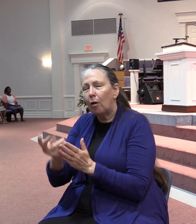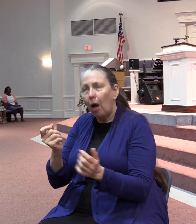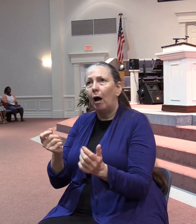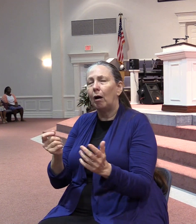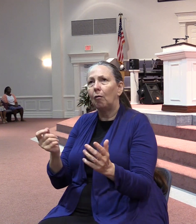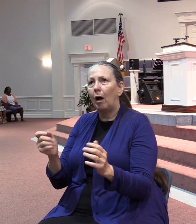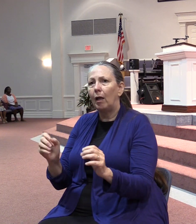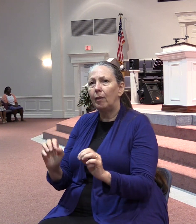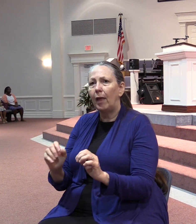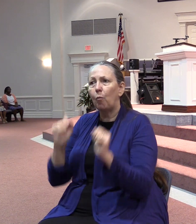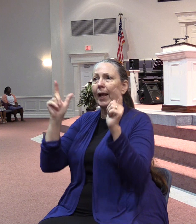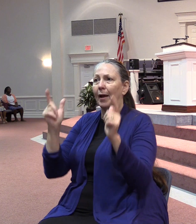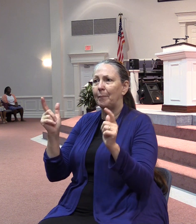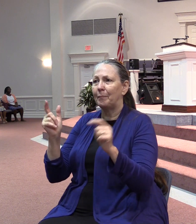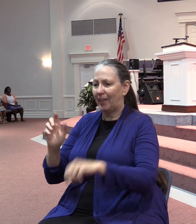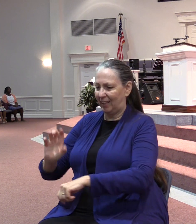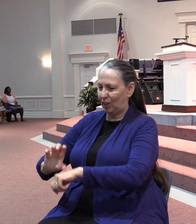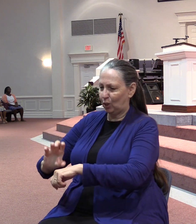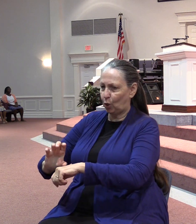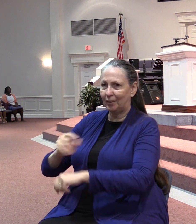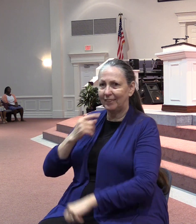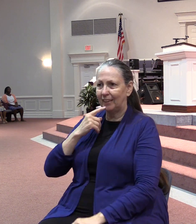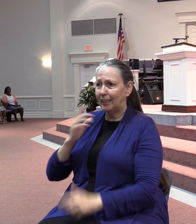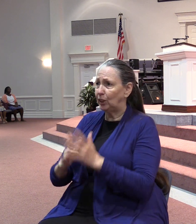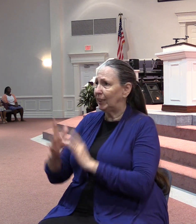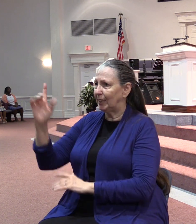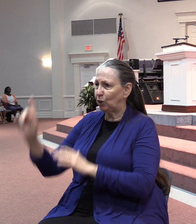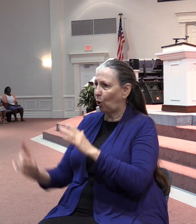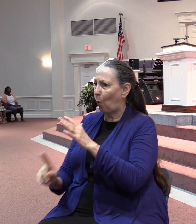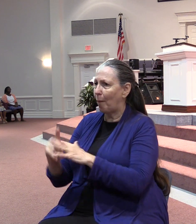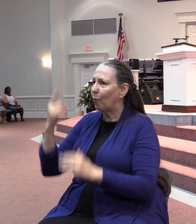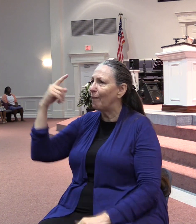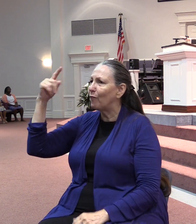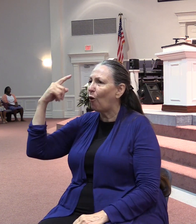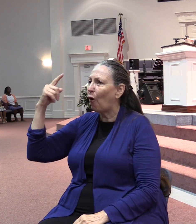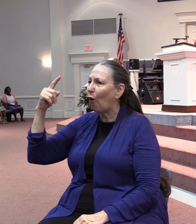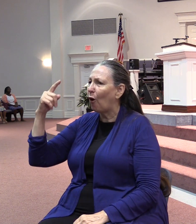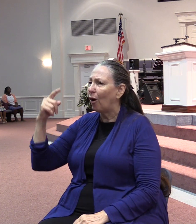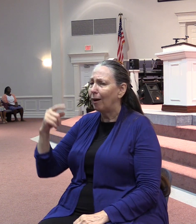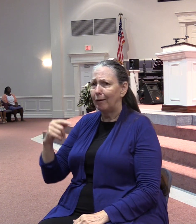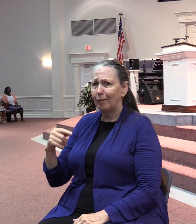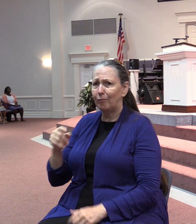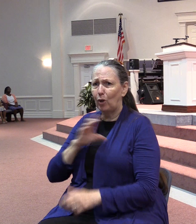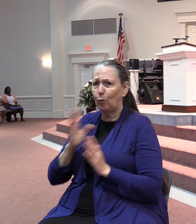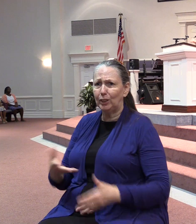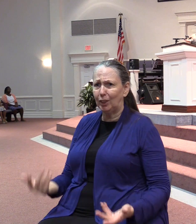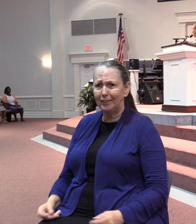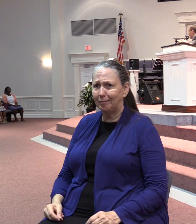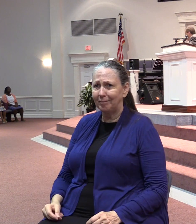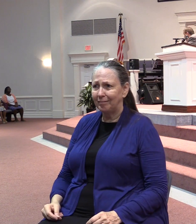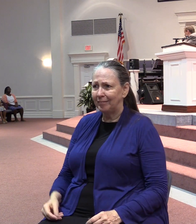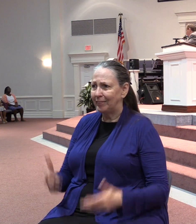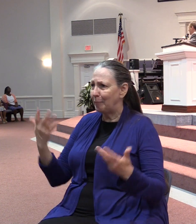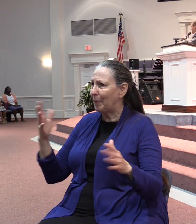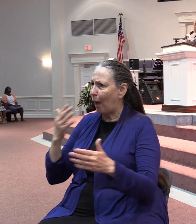It's the church. Yeah. Jesus said, I didn't come for righteous people or